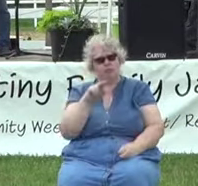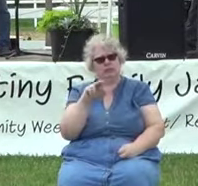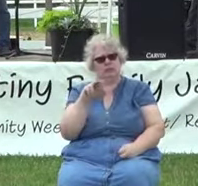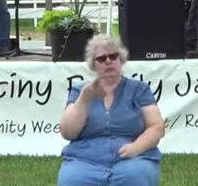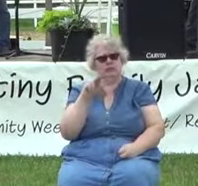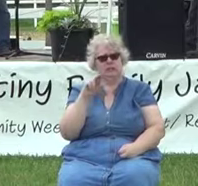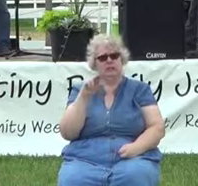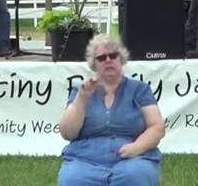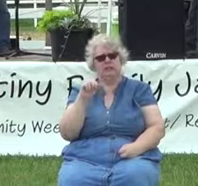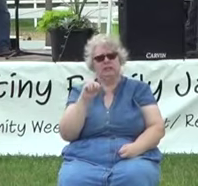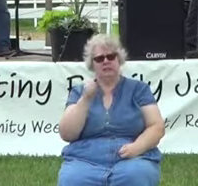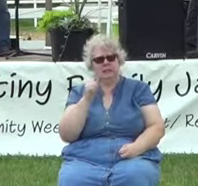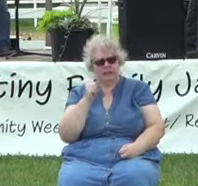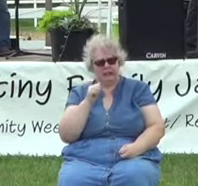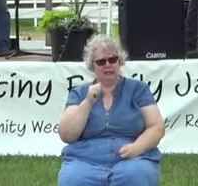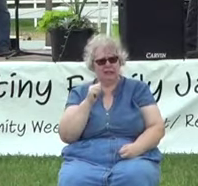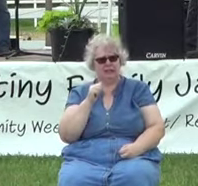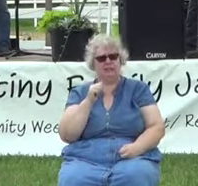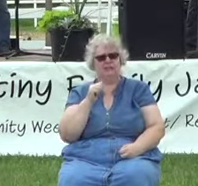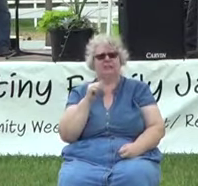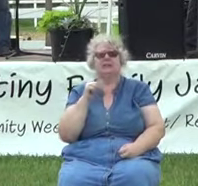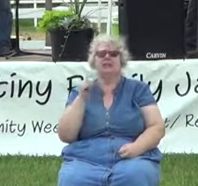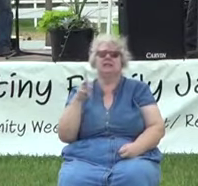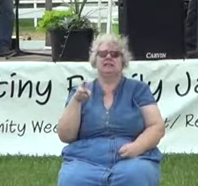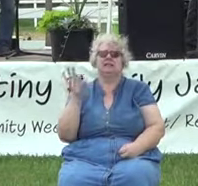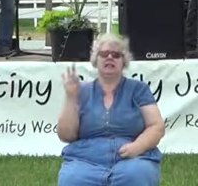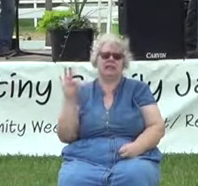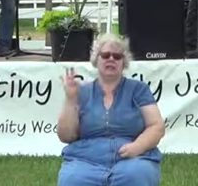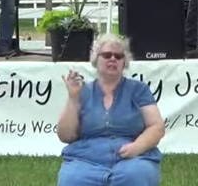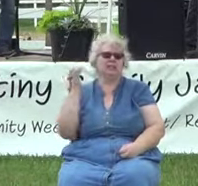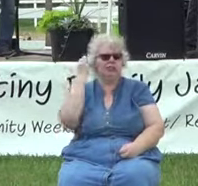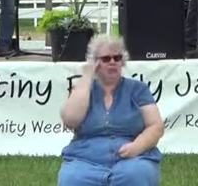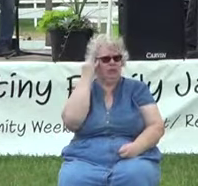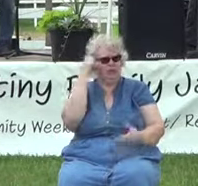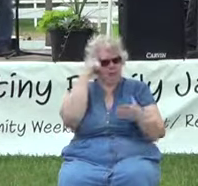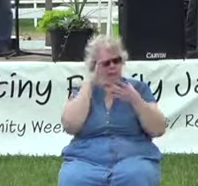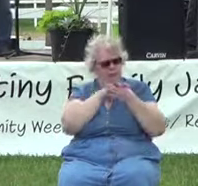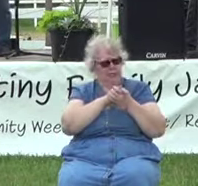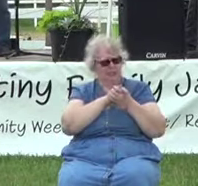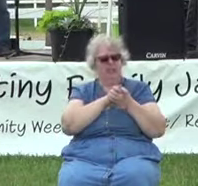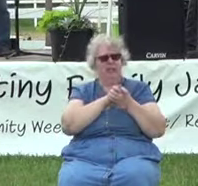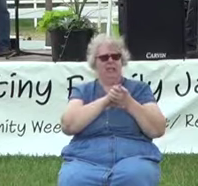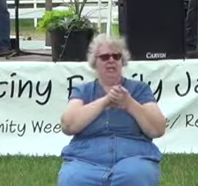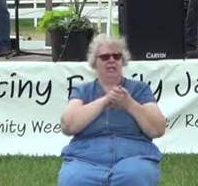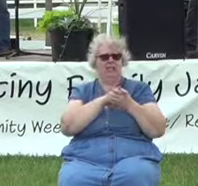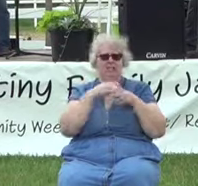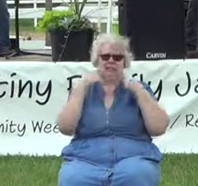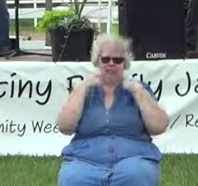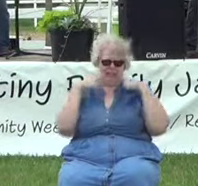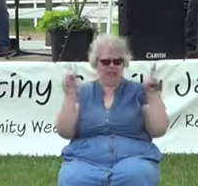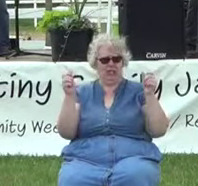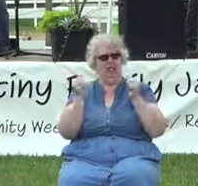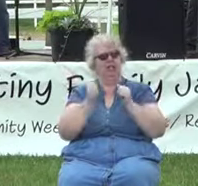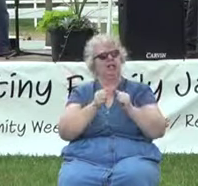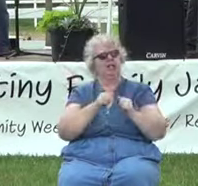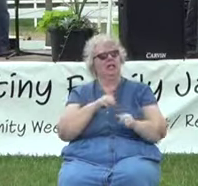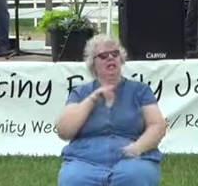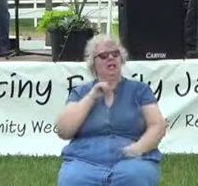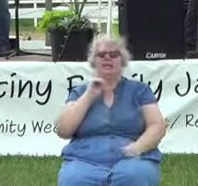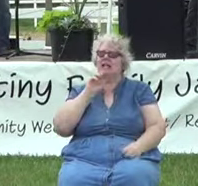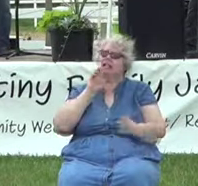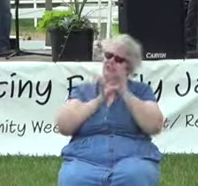10:9-10 explains it. If you believe in your heart and confess with your mouth that Jesus is Lord, that he was dead, buried,